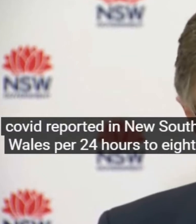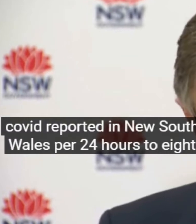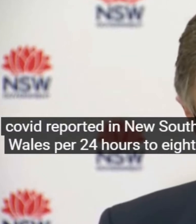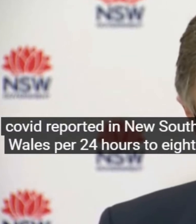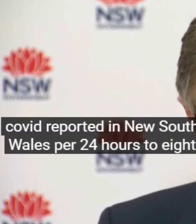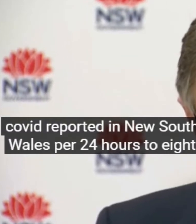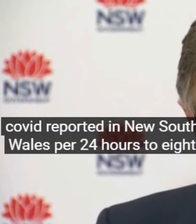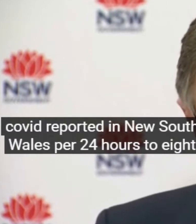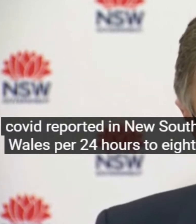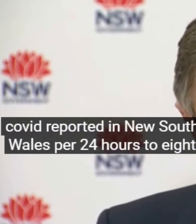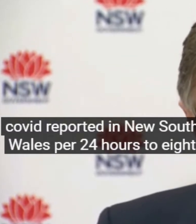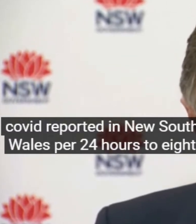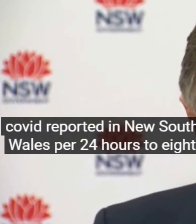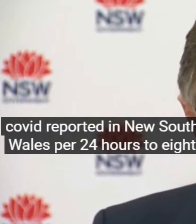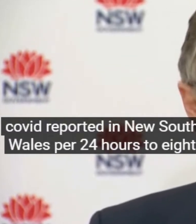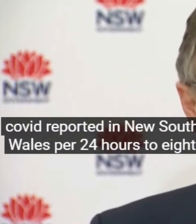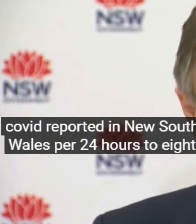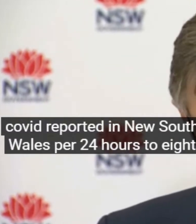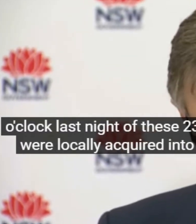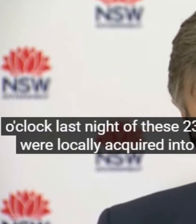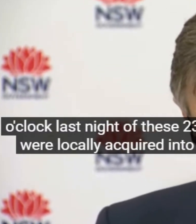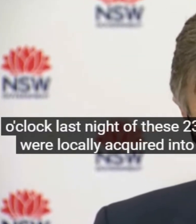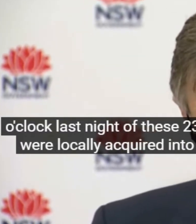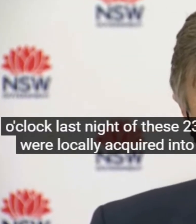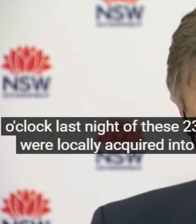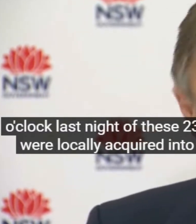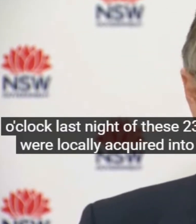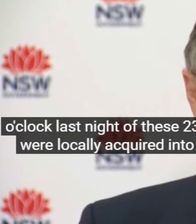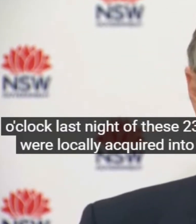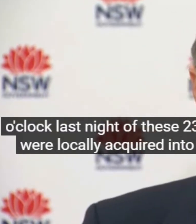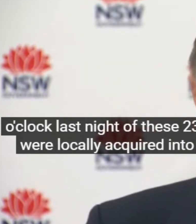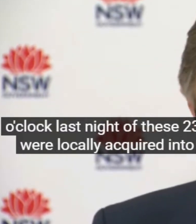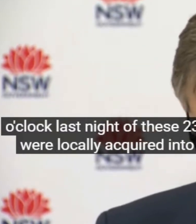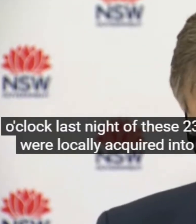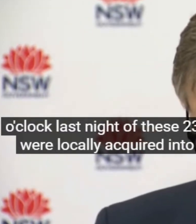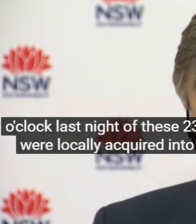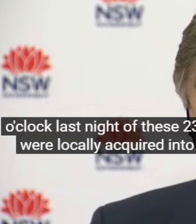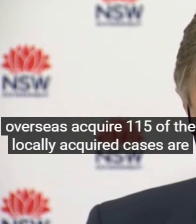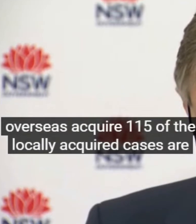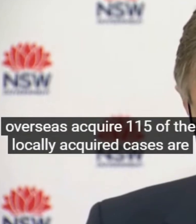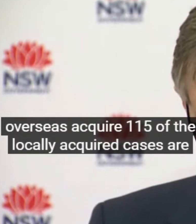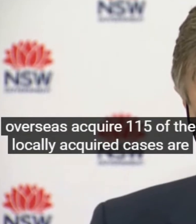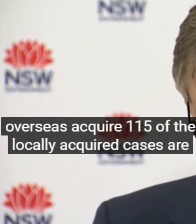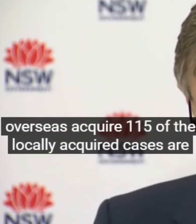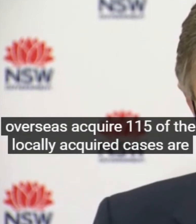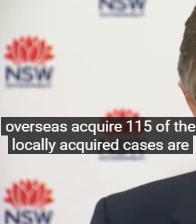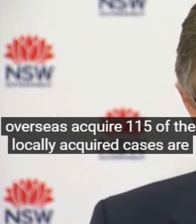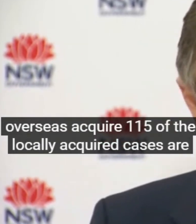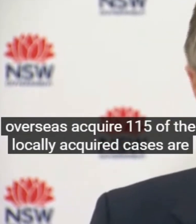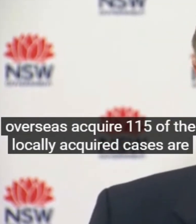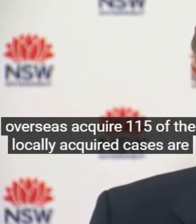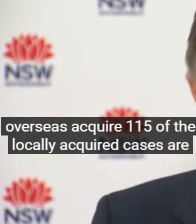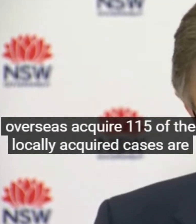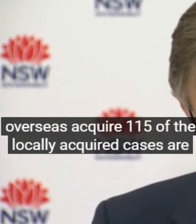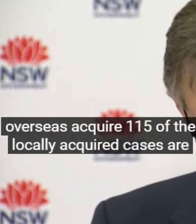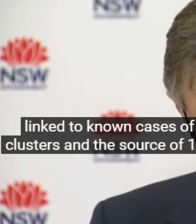acquired. 115 of the locally acquired cases are linked to known cases or clusters, and the source of 124 is